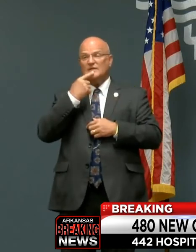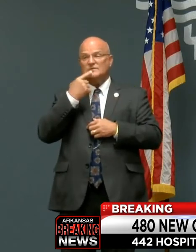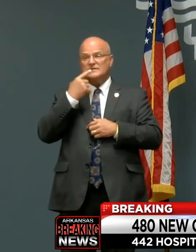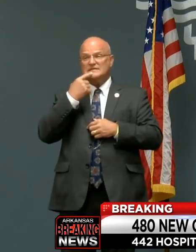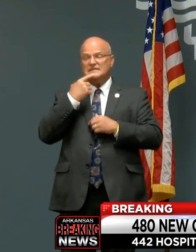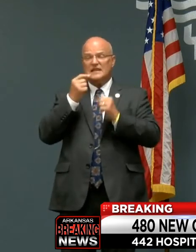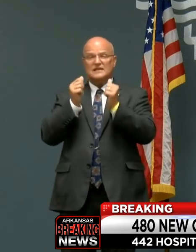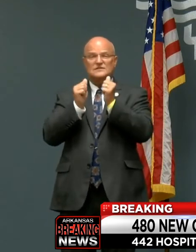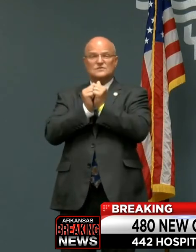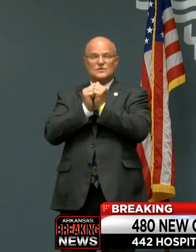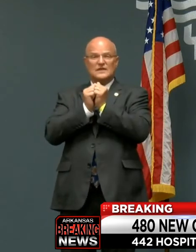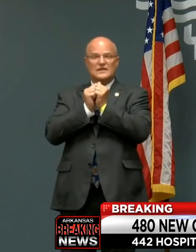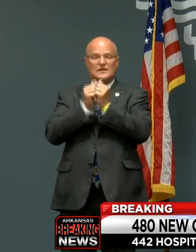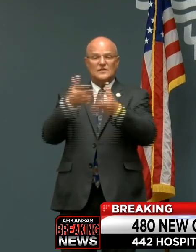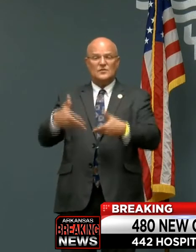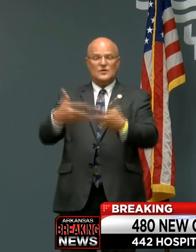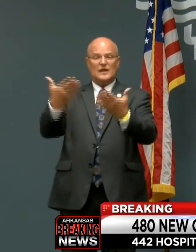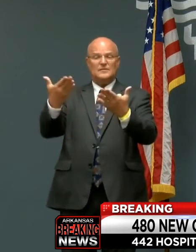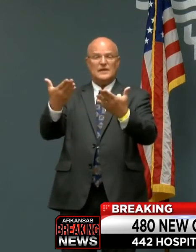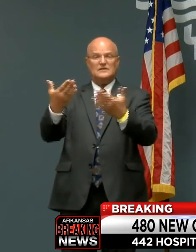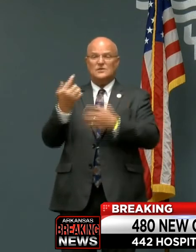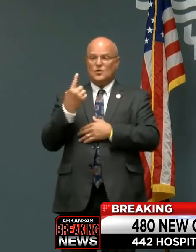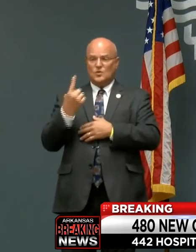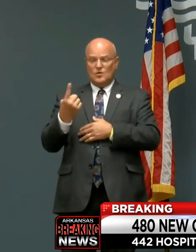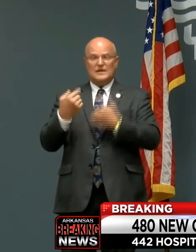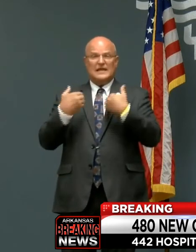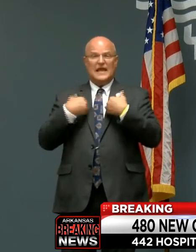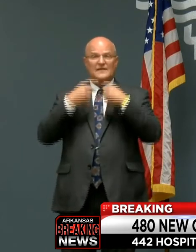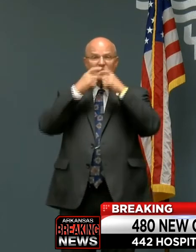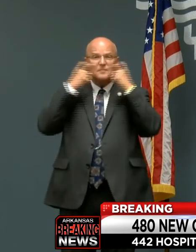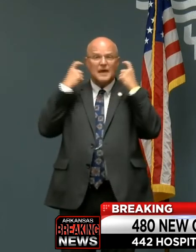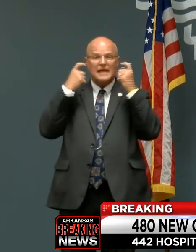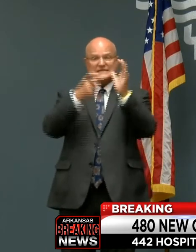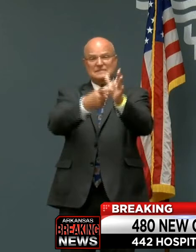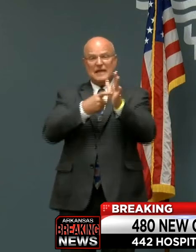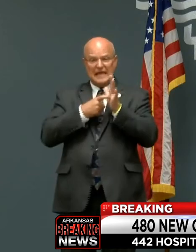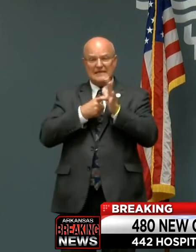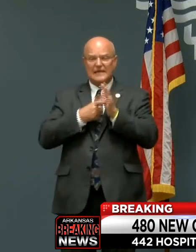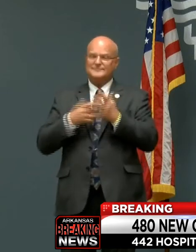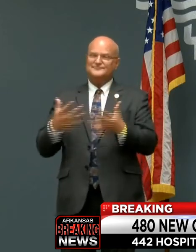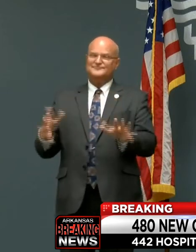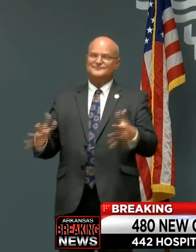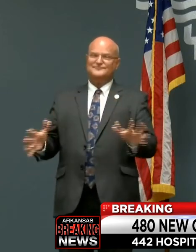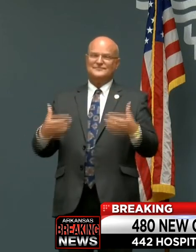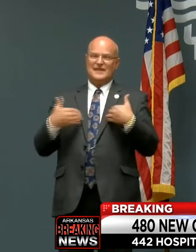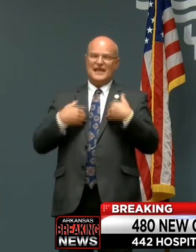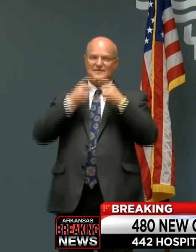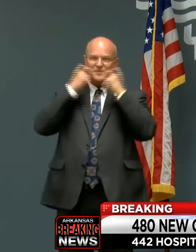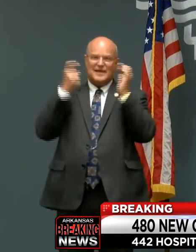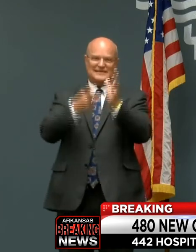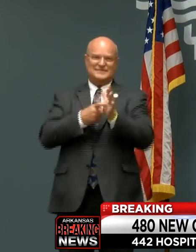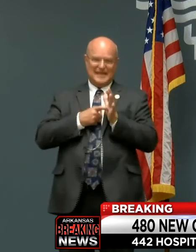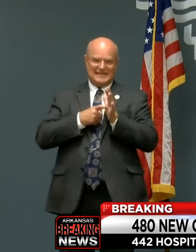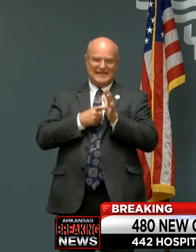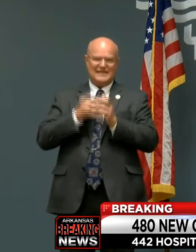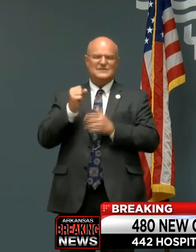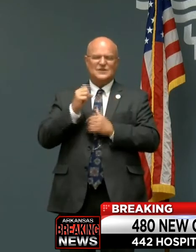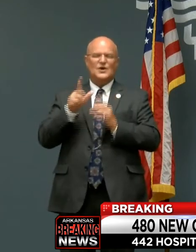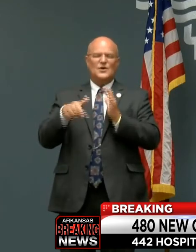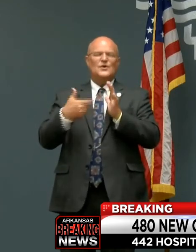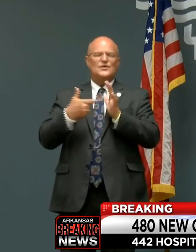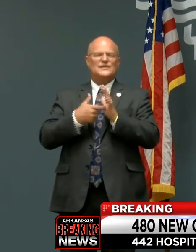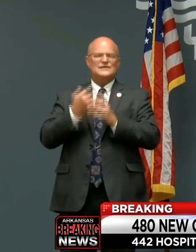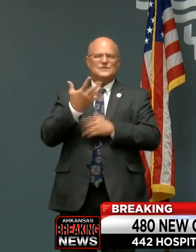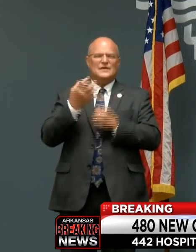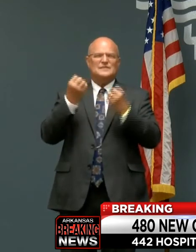in the recommendations, one of them is to have a mask mandate. Well, we already have a mask mandate. And so this is